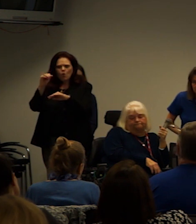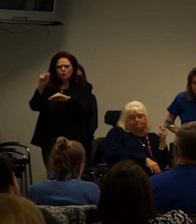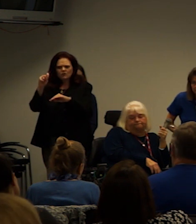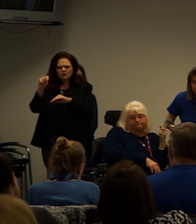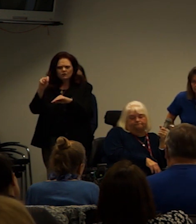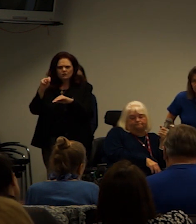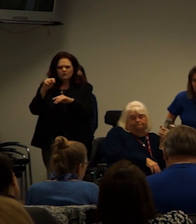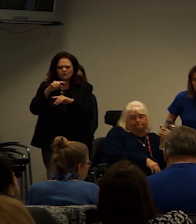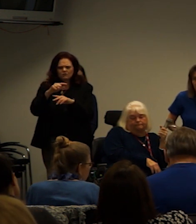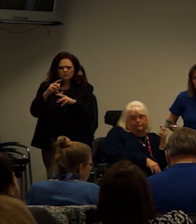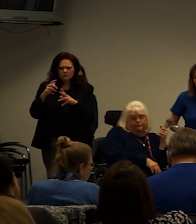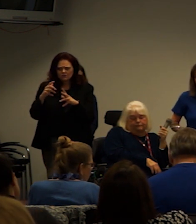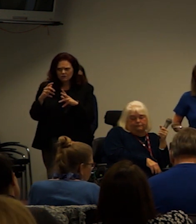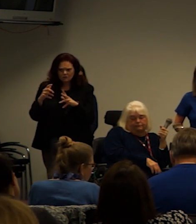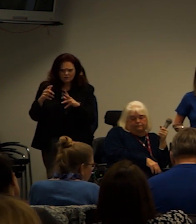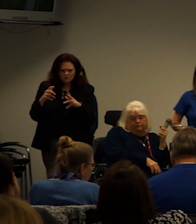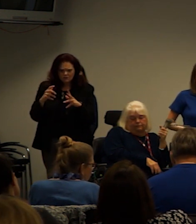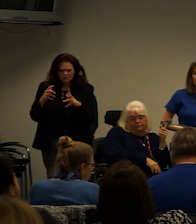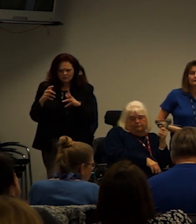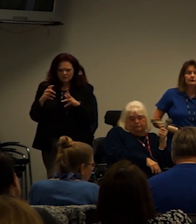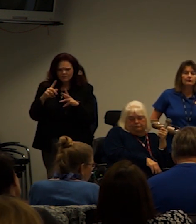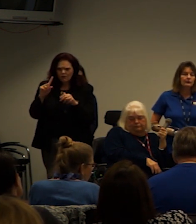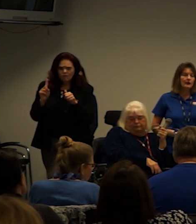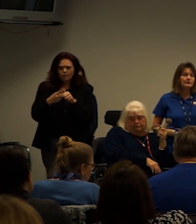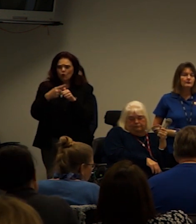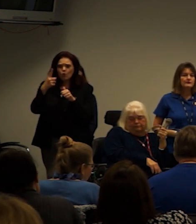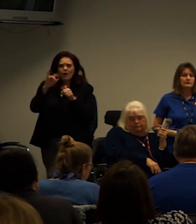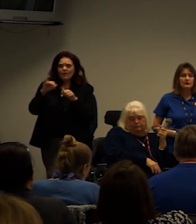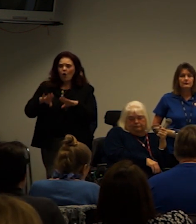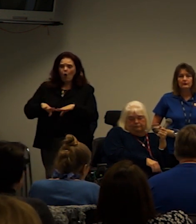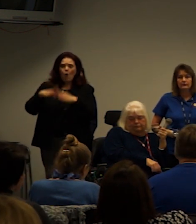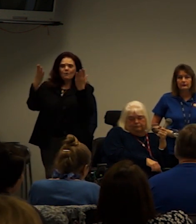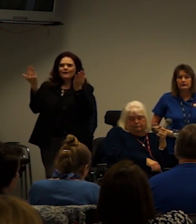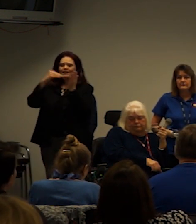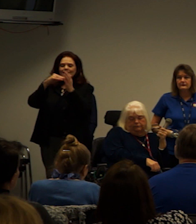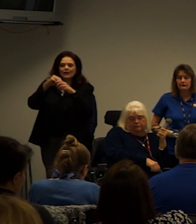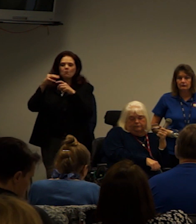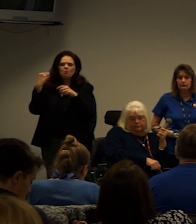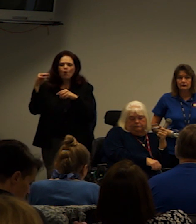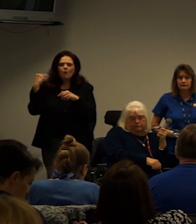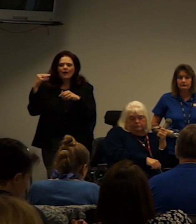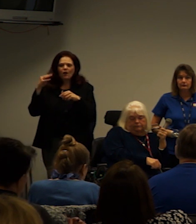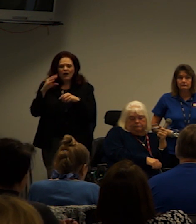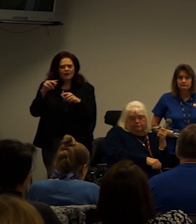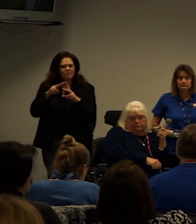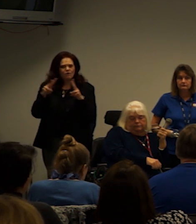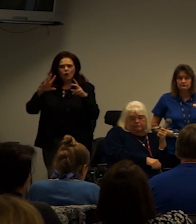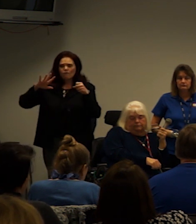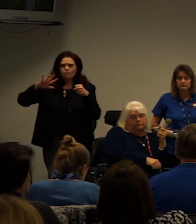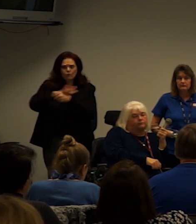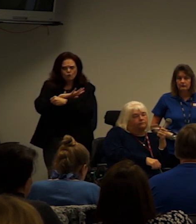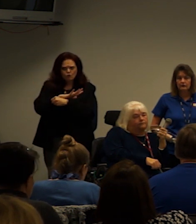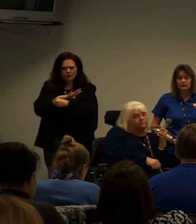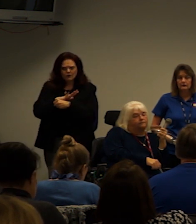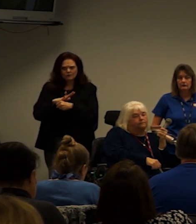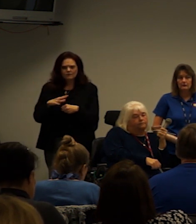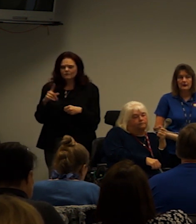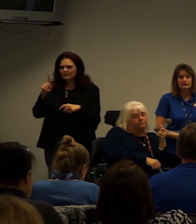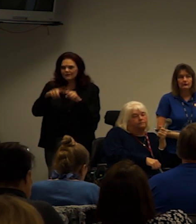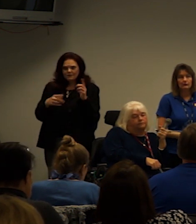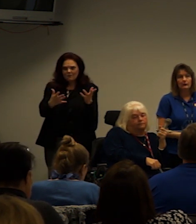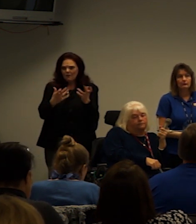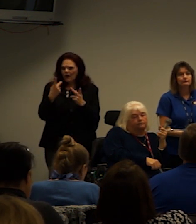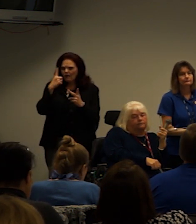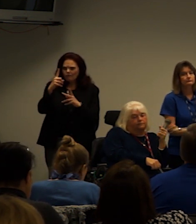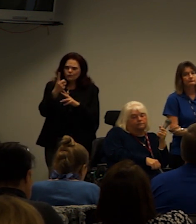gone. And he couldn't go. And the first one to reopen was in Mobile, and needless to say, it was really full. So he couldn't even